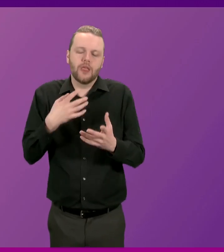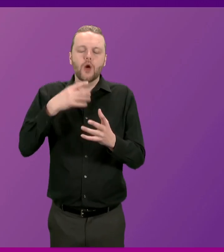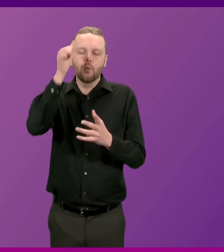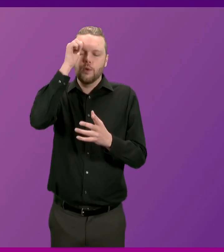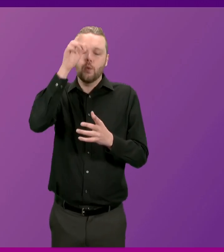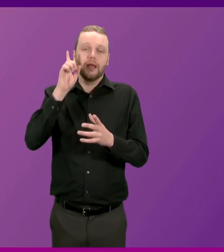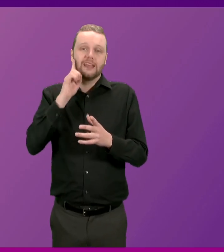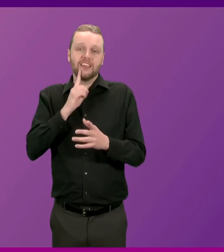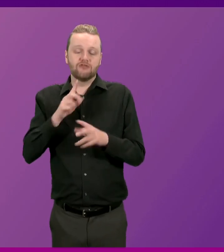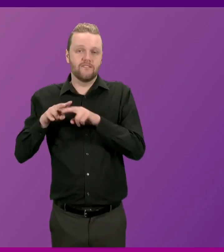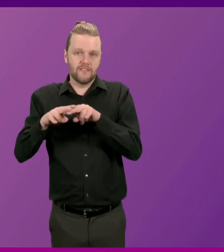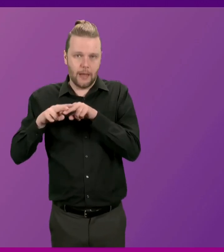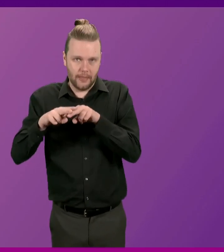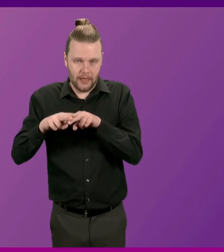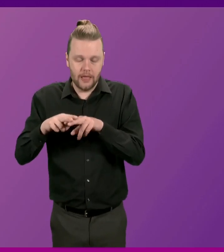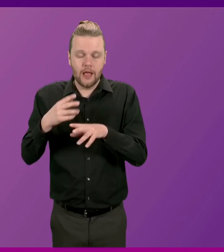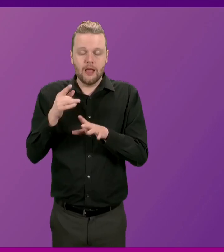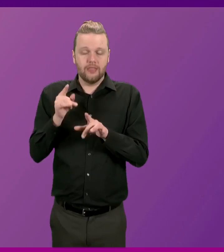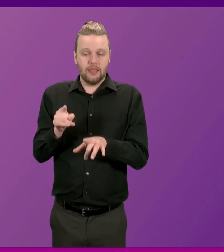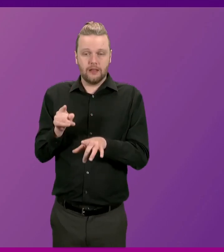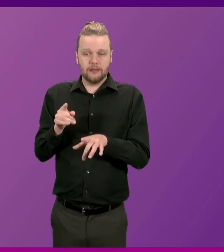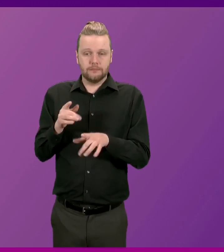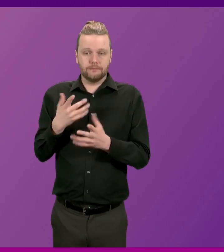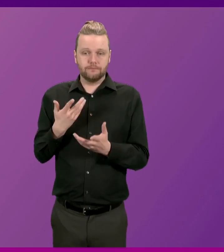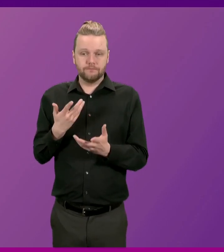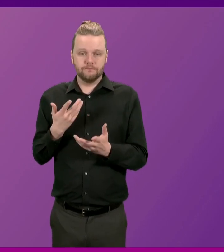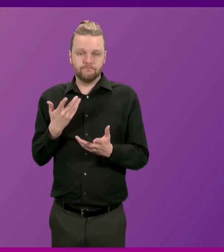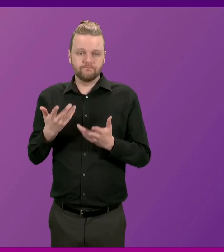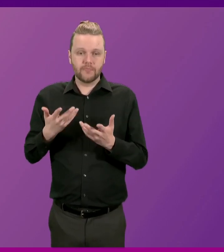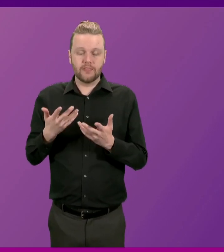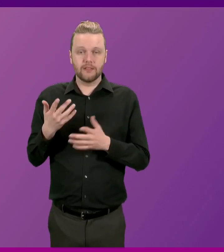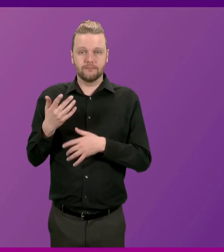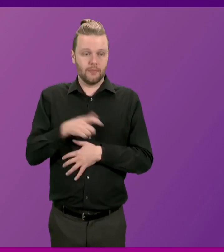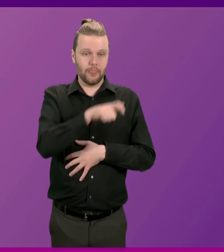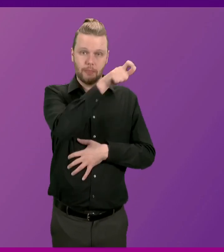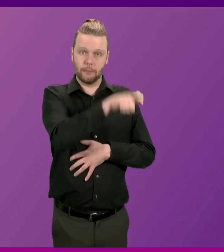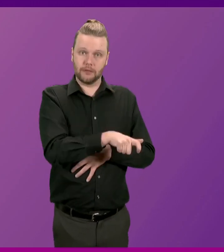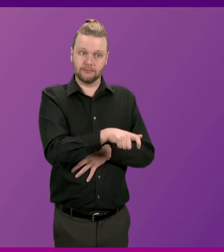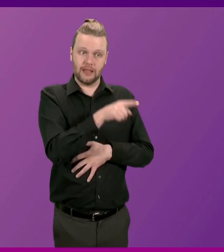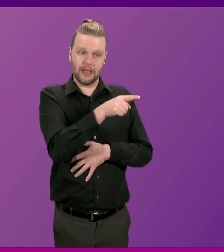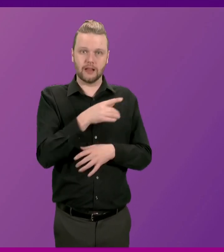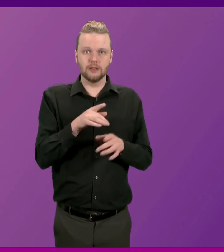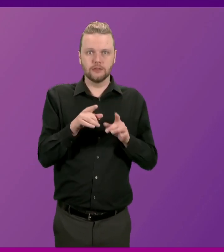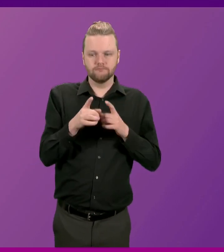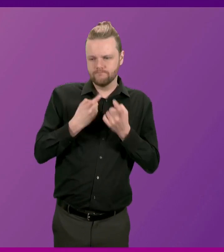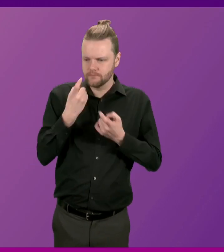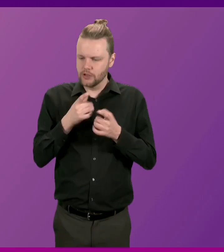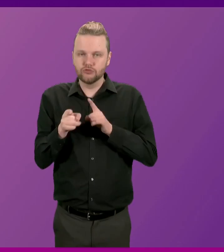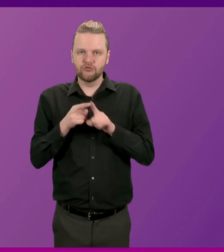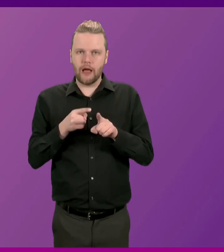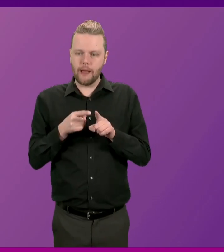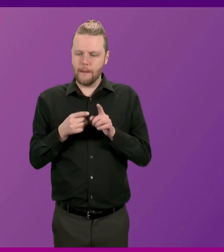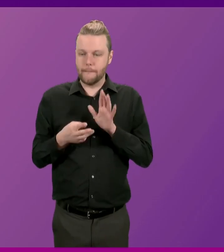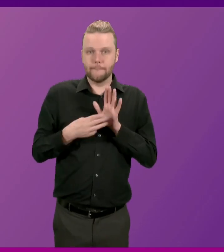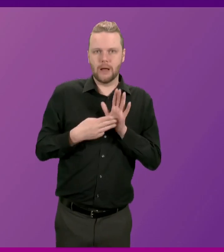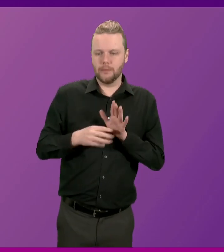hearing families and your previous work, that the perpetrators can actively seek to kind of separate the mothers and